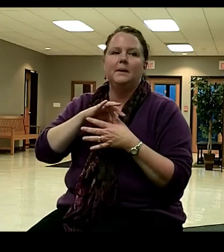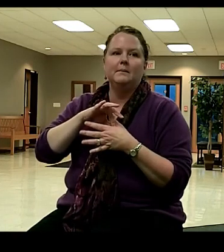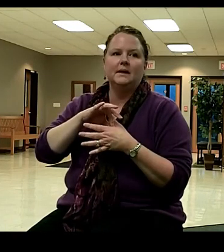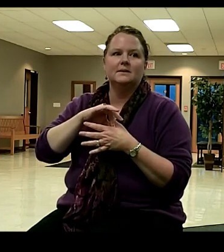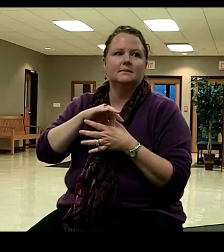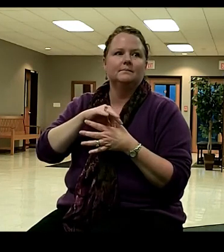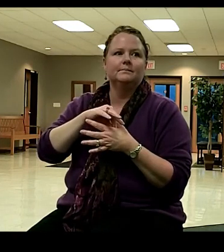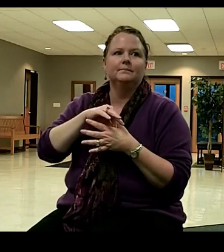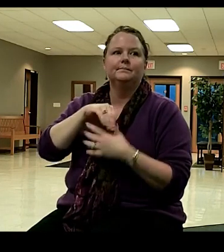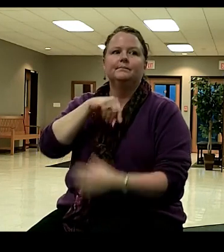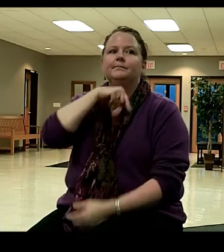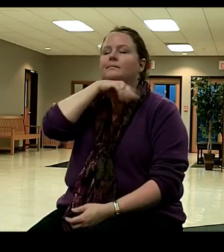Pig meat.